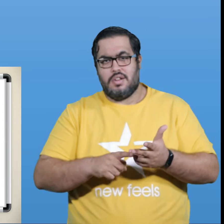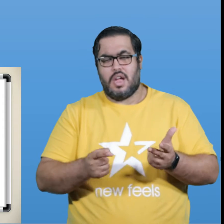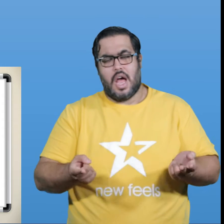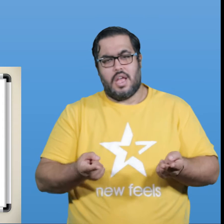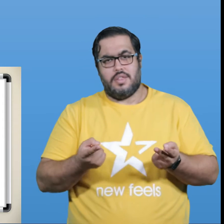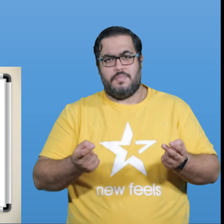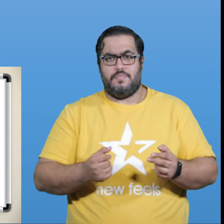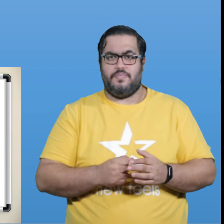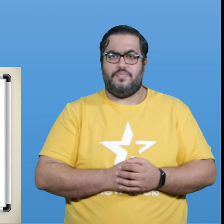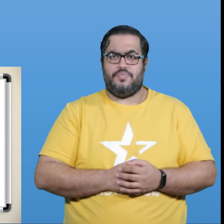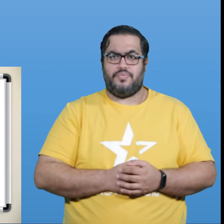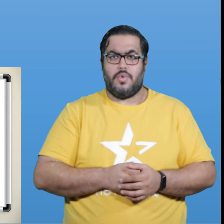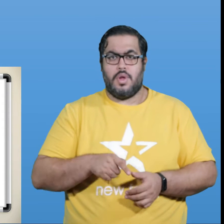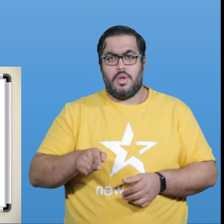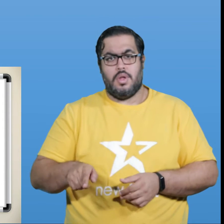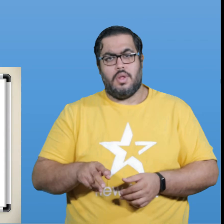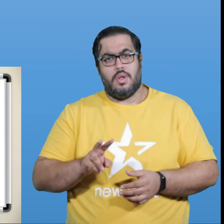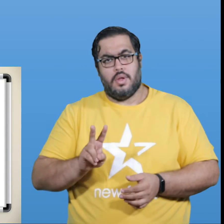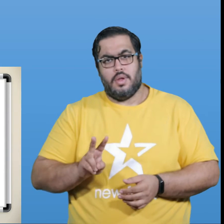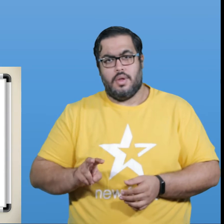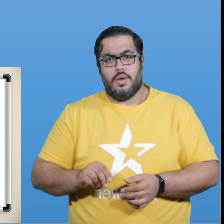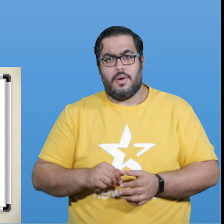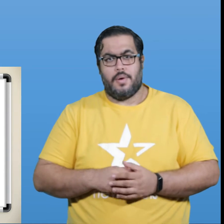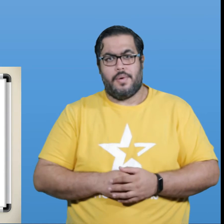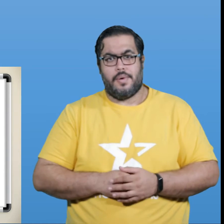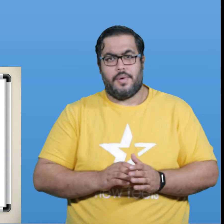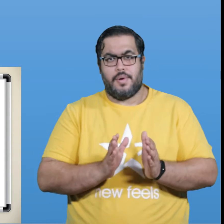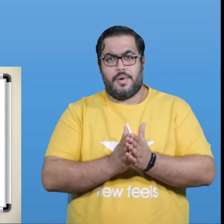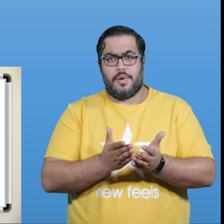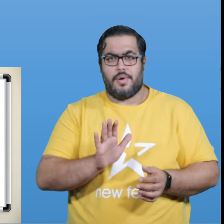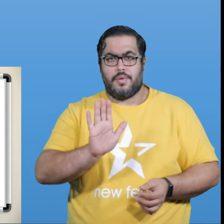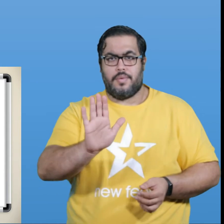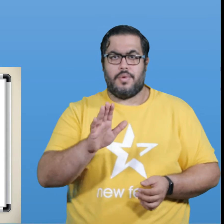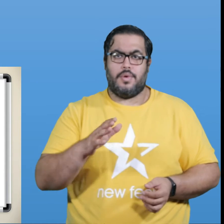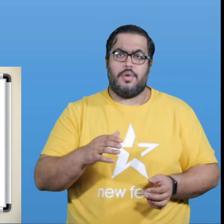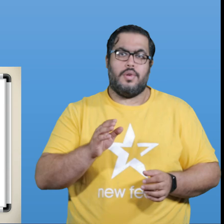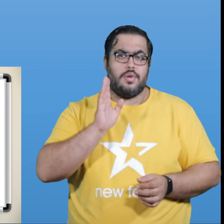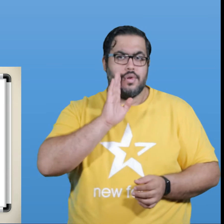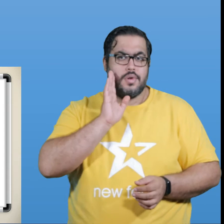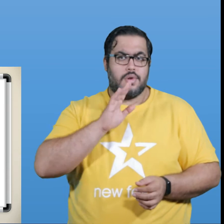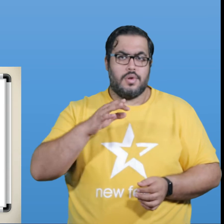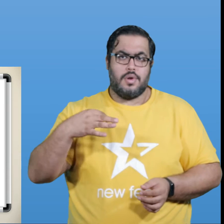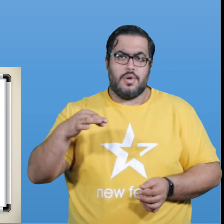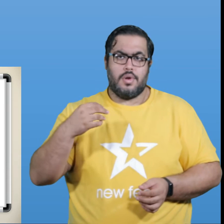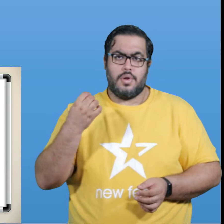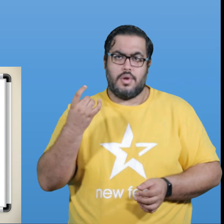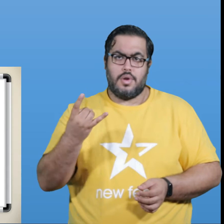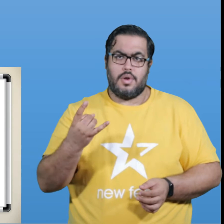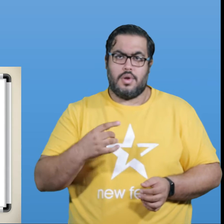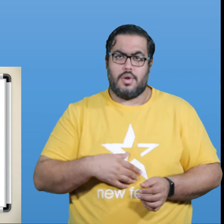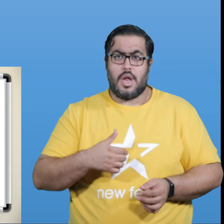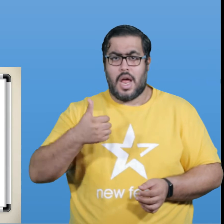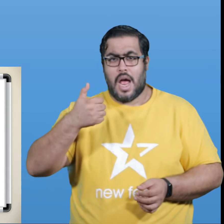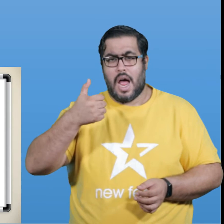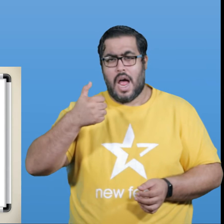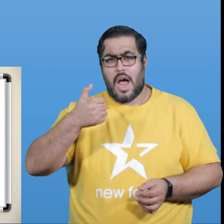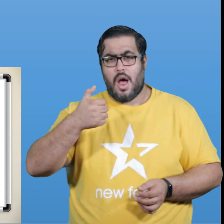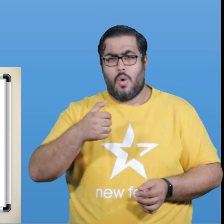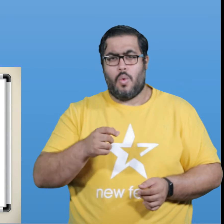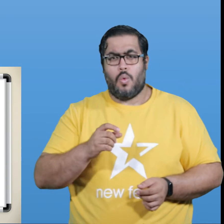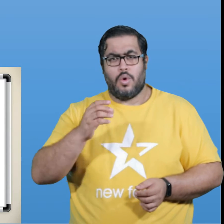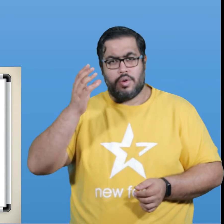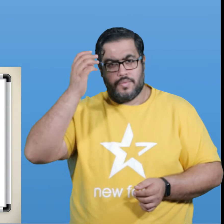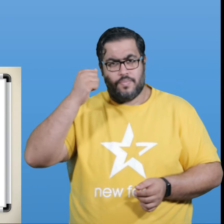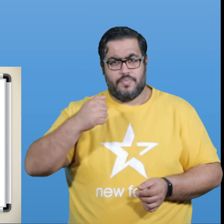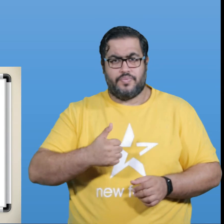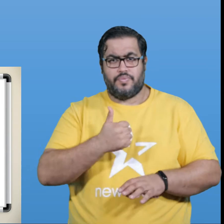So, that's the passage, and you can go back to it from your workbook on page 10. So, we want the main idea of paragraph number 1.